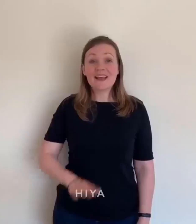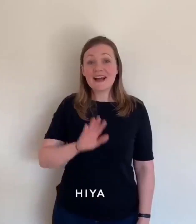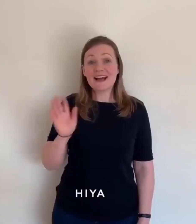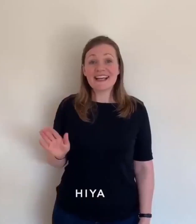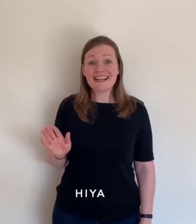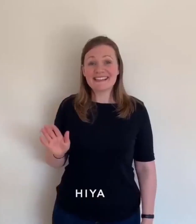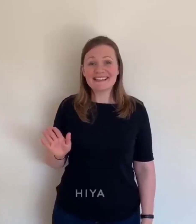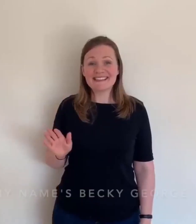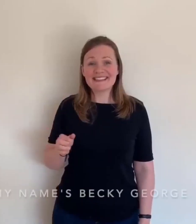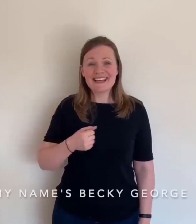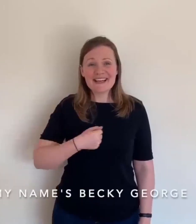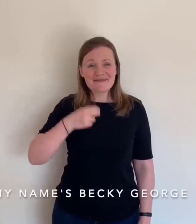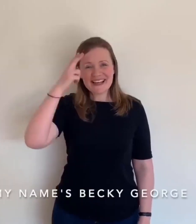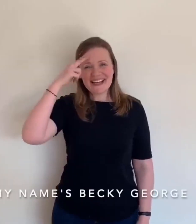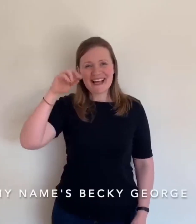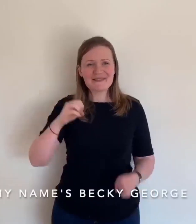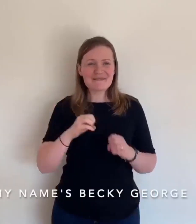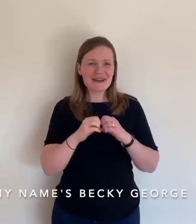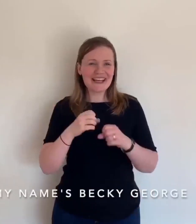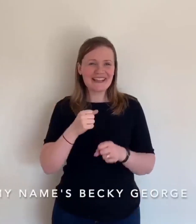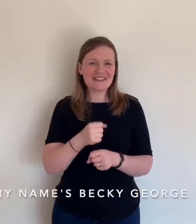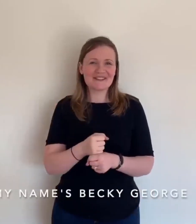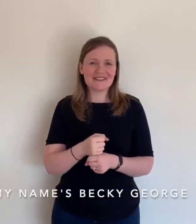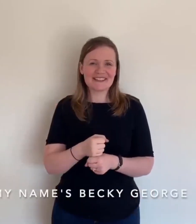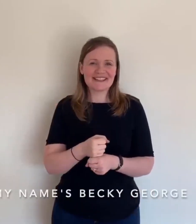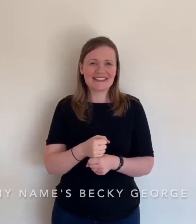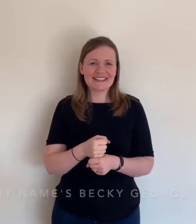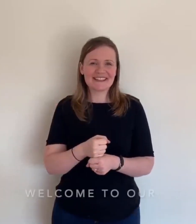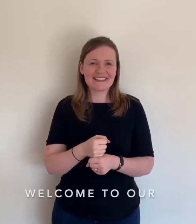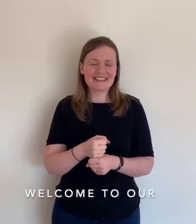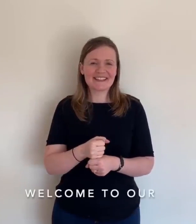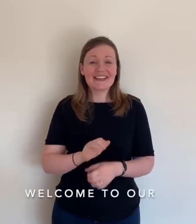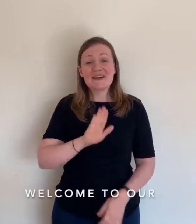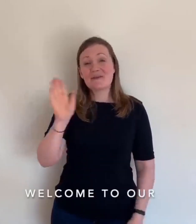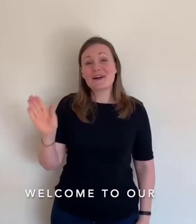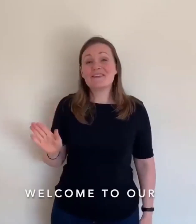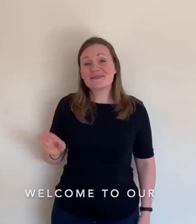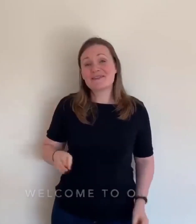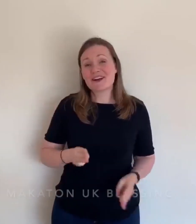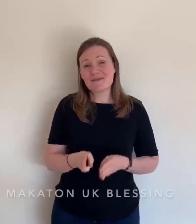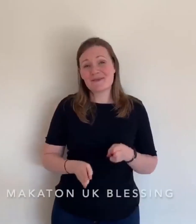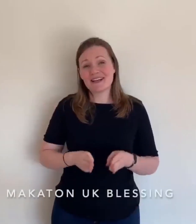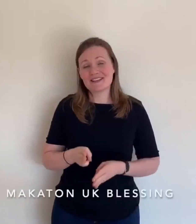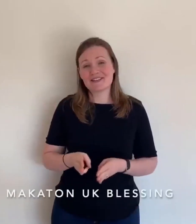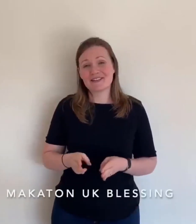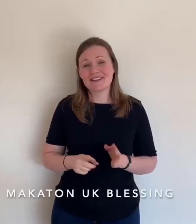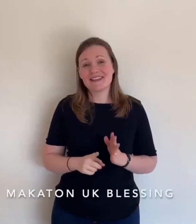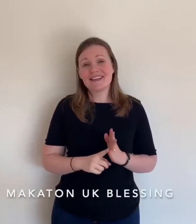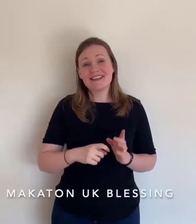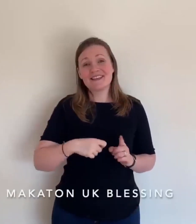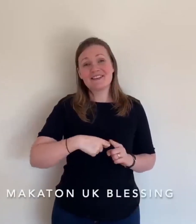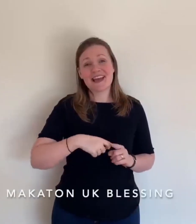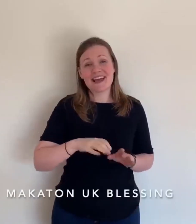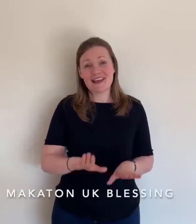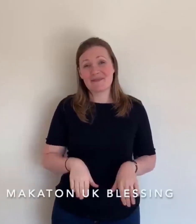Hiya, my name's Becky George. Welcome to our Makaton UK